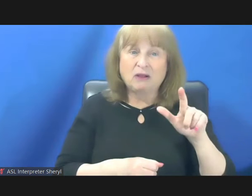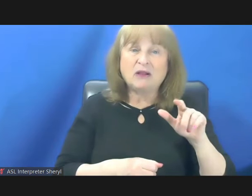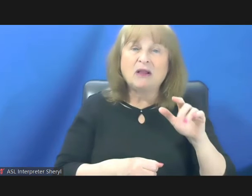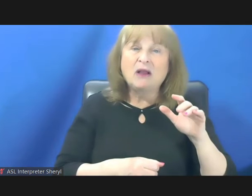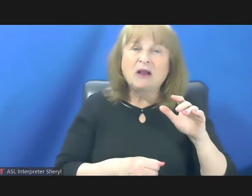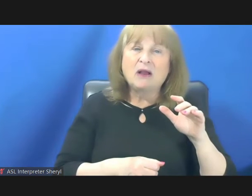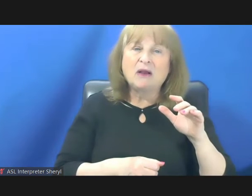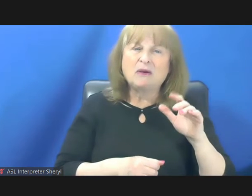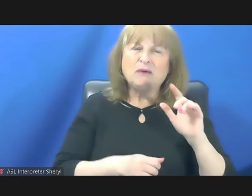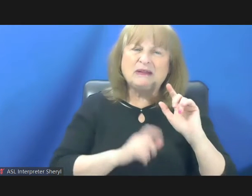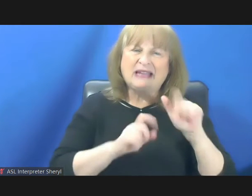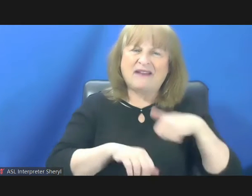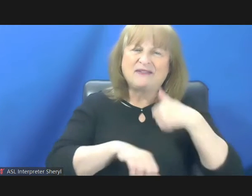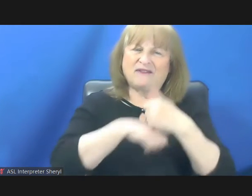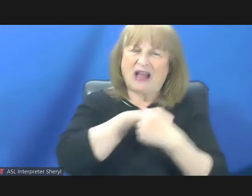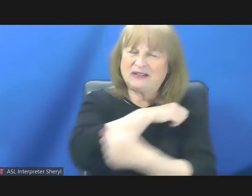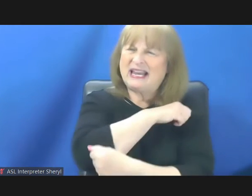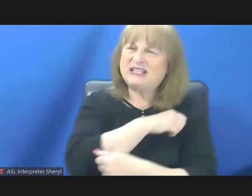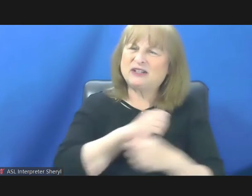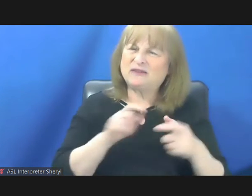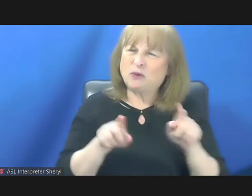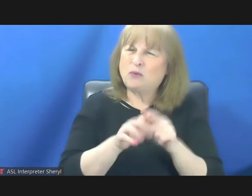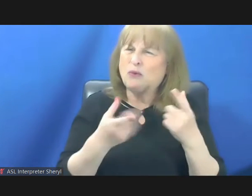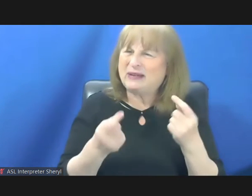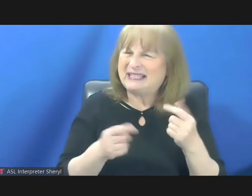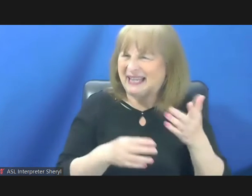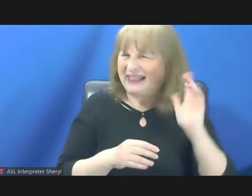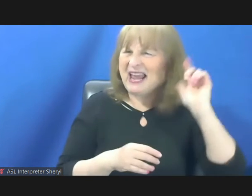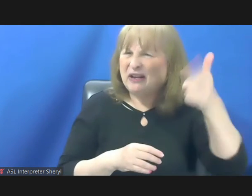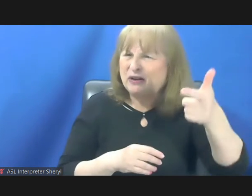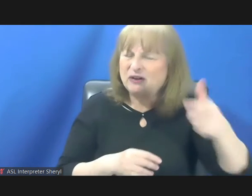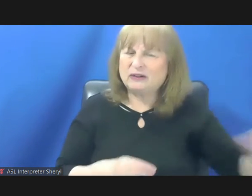a basis for what we did later, but